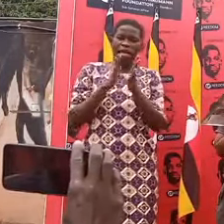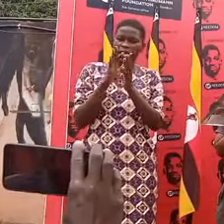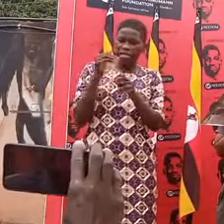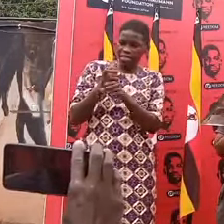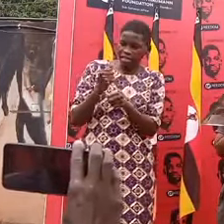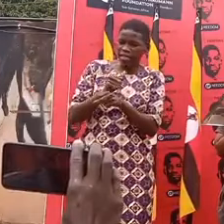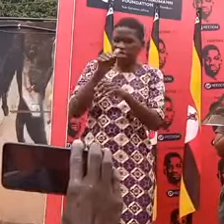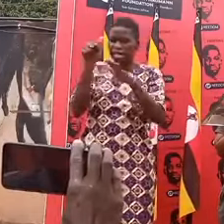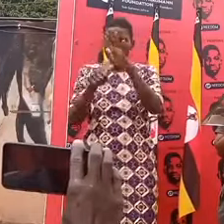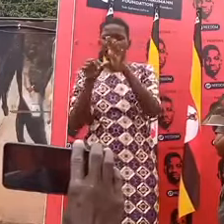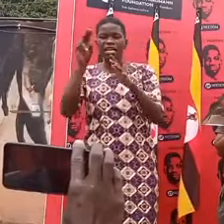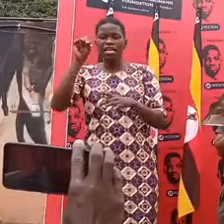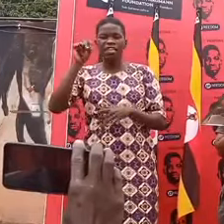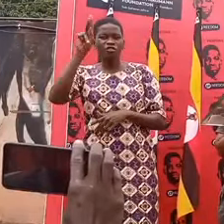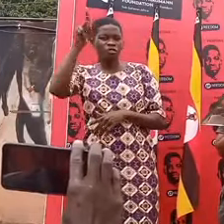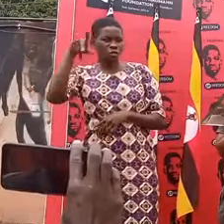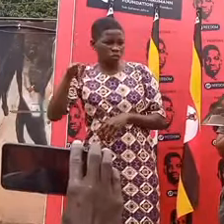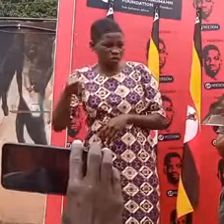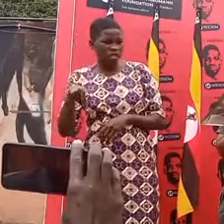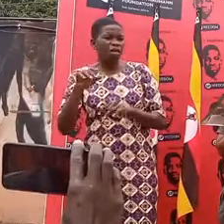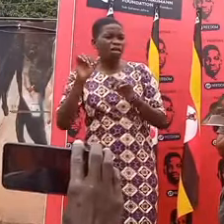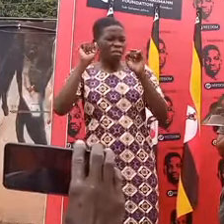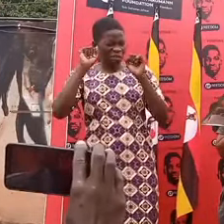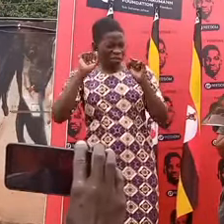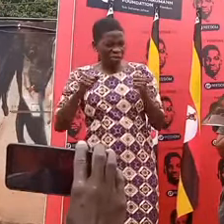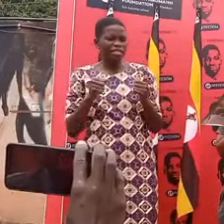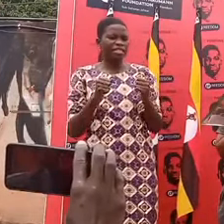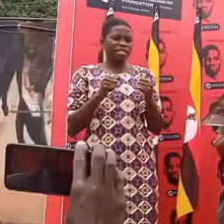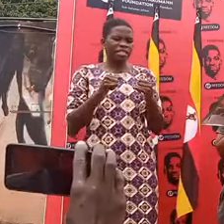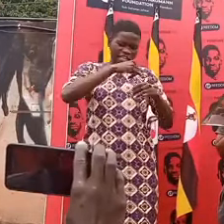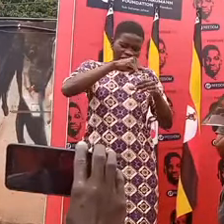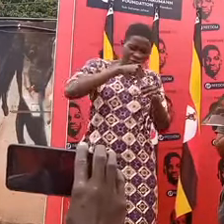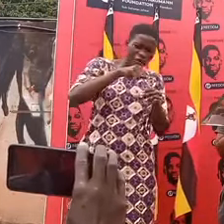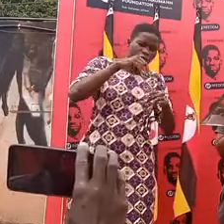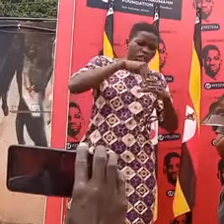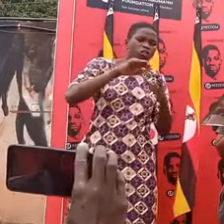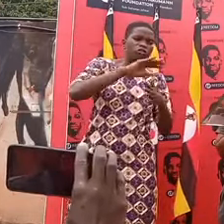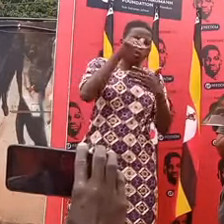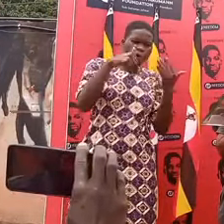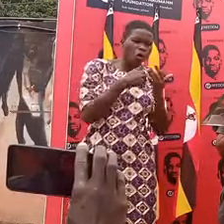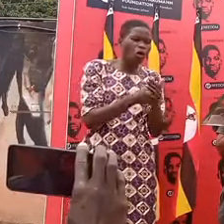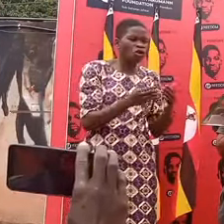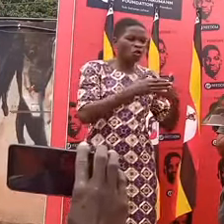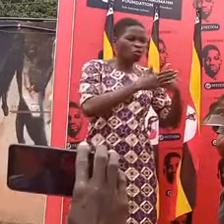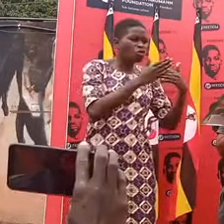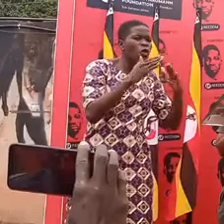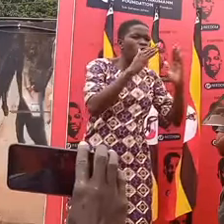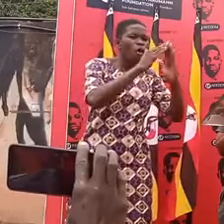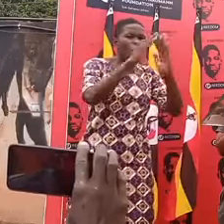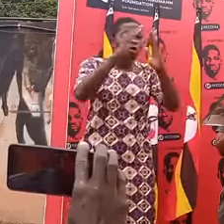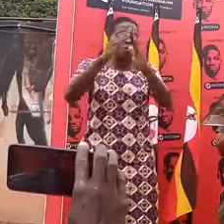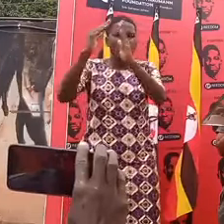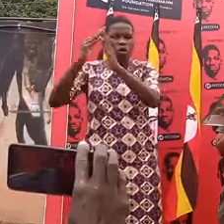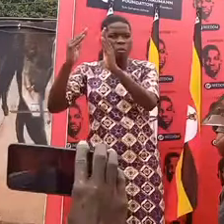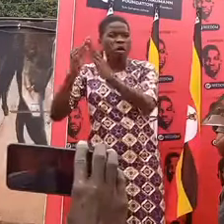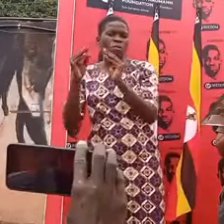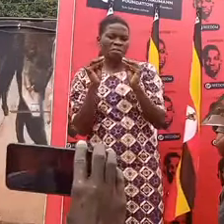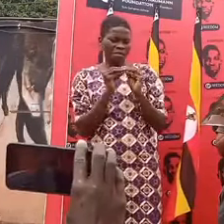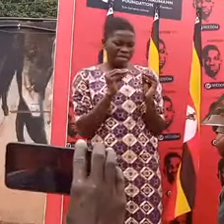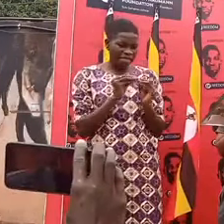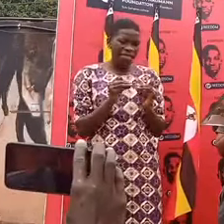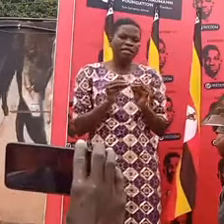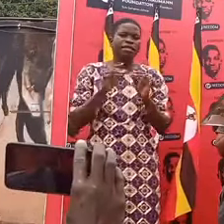all levels, including the Kakuyege or Door to Door campaigns and small meetings and